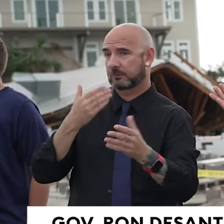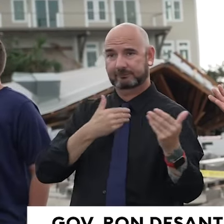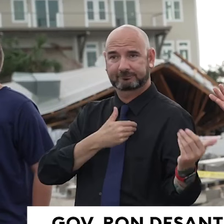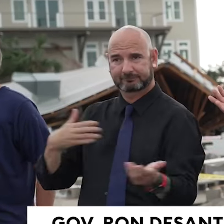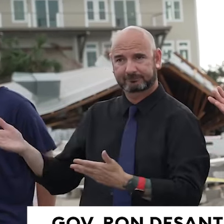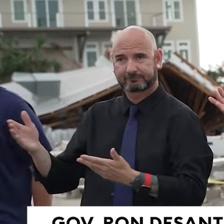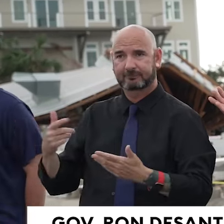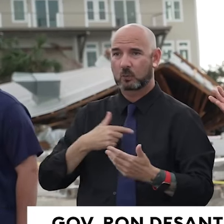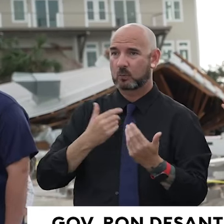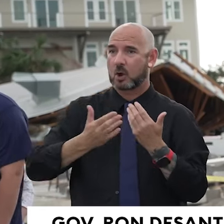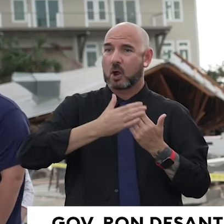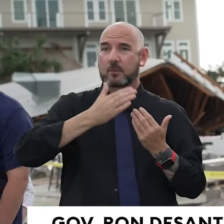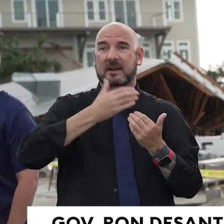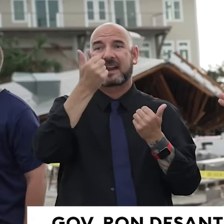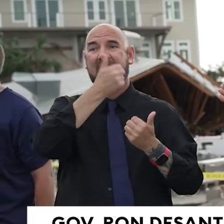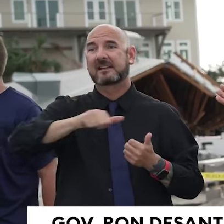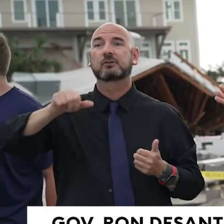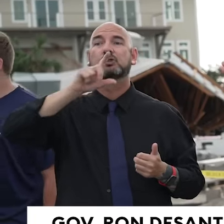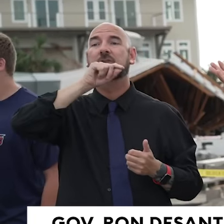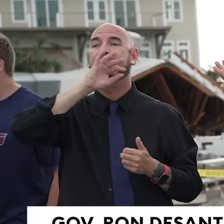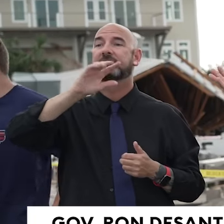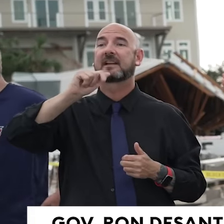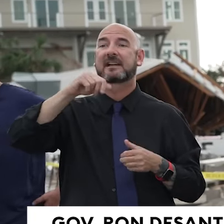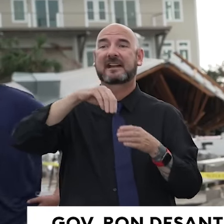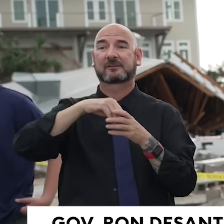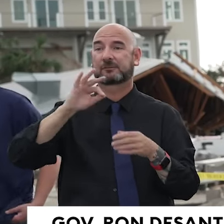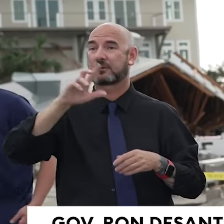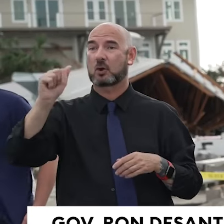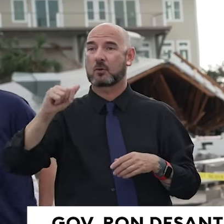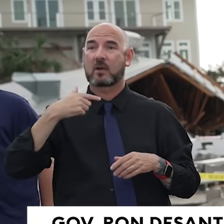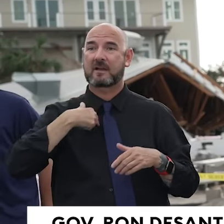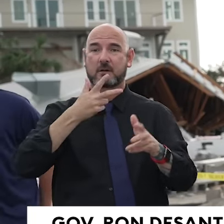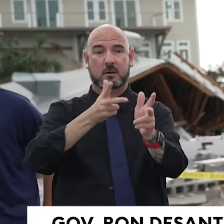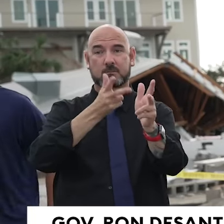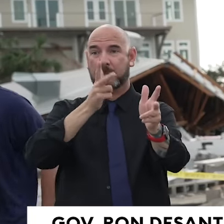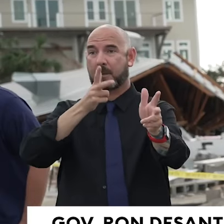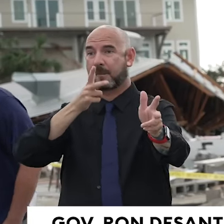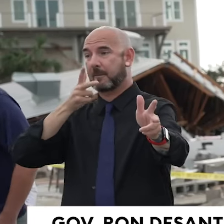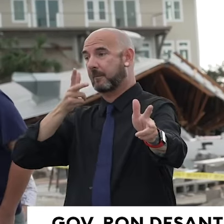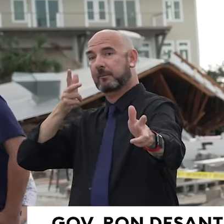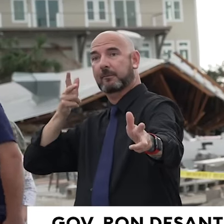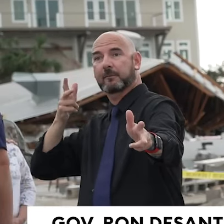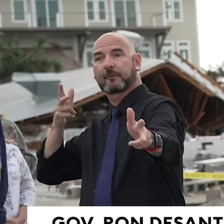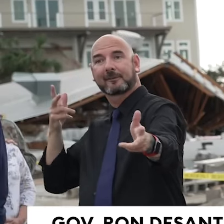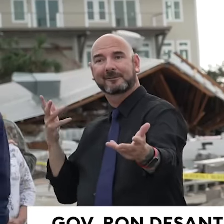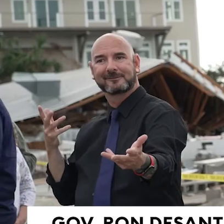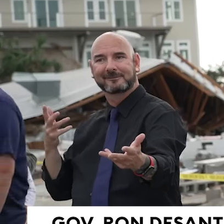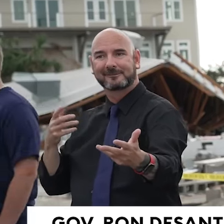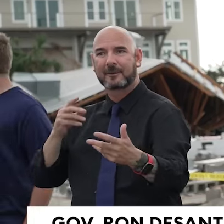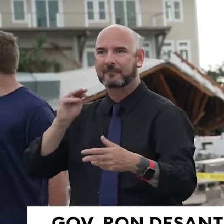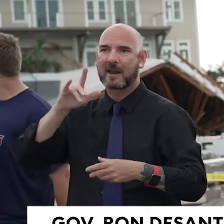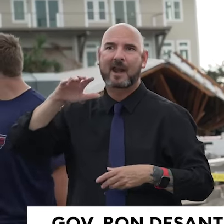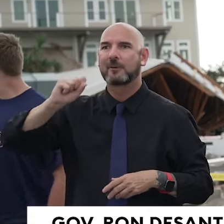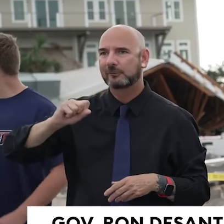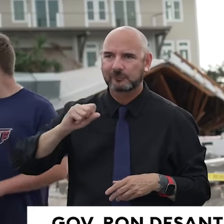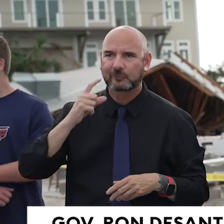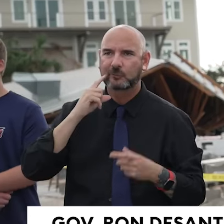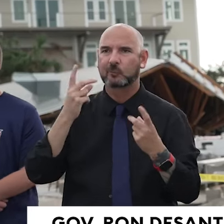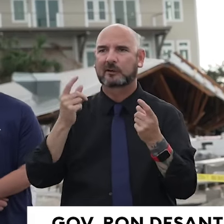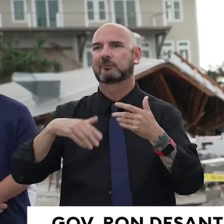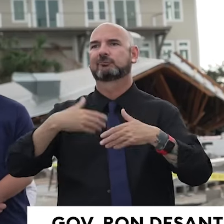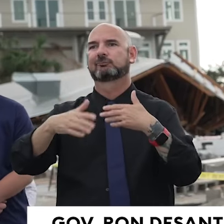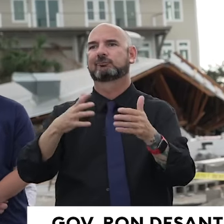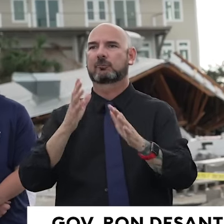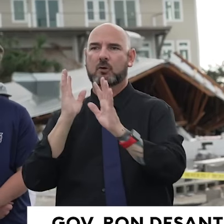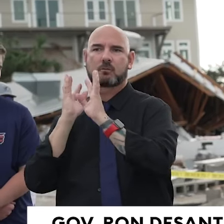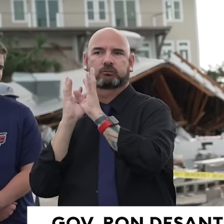any Chick-fil-A in Florida, there's like a line of cars that stretches a mile wide. And they're very quick about getting it through